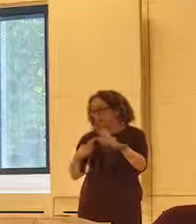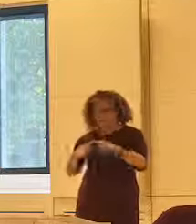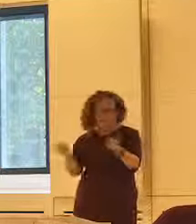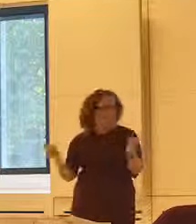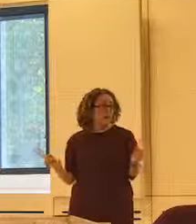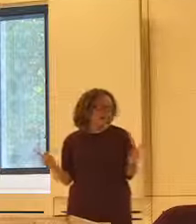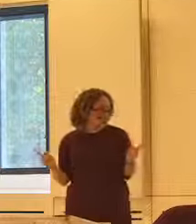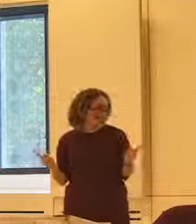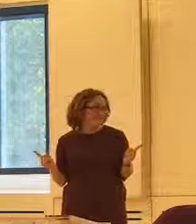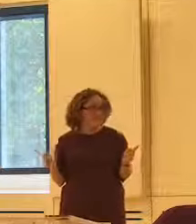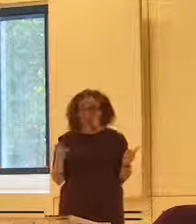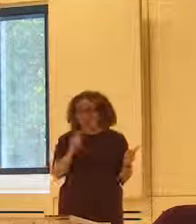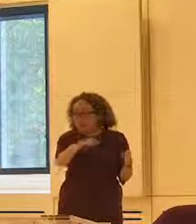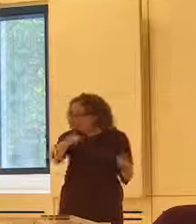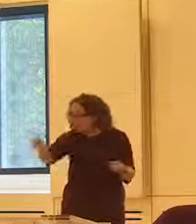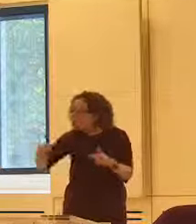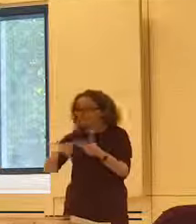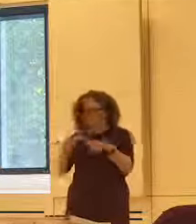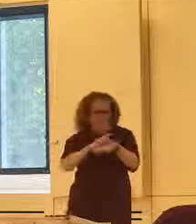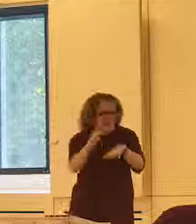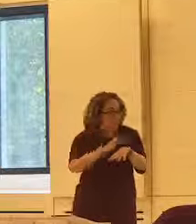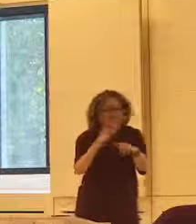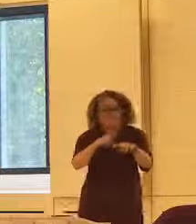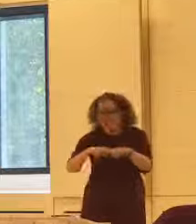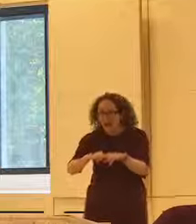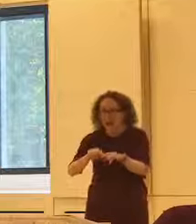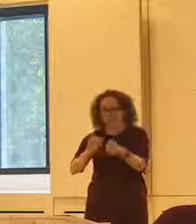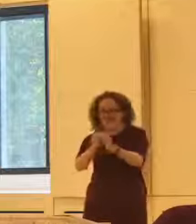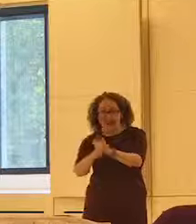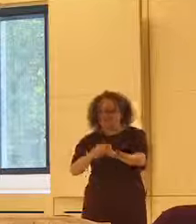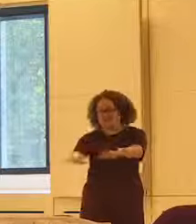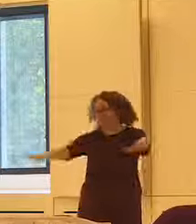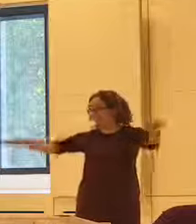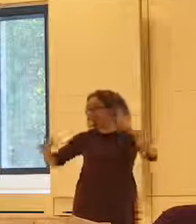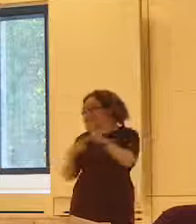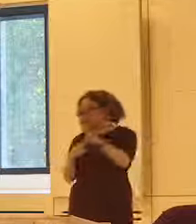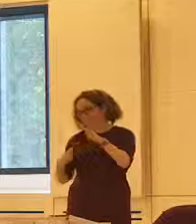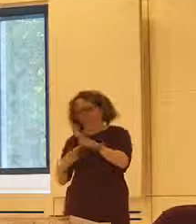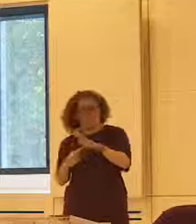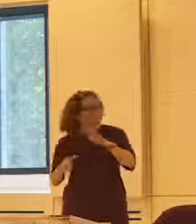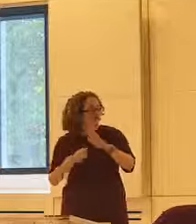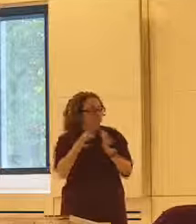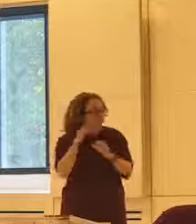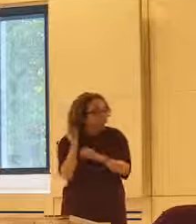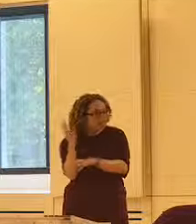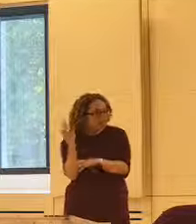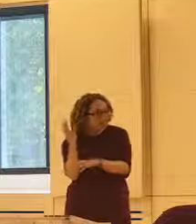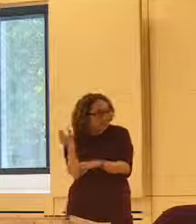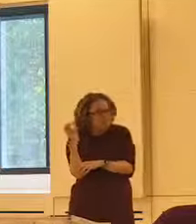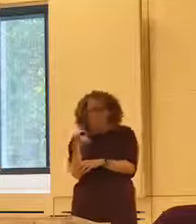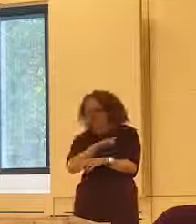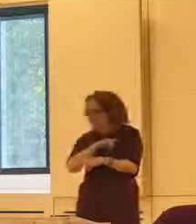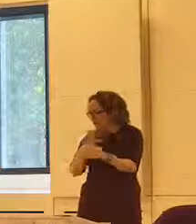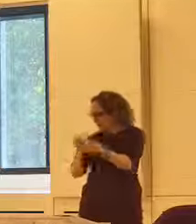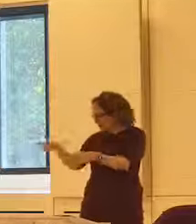think it's very important for people in the audience, professionals, family members, friends. I think it's very important to talk about this